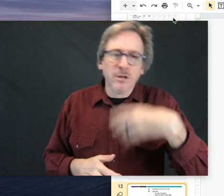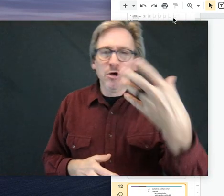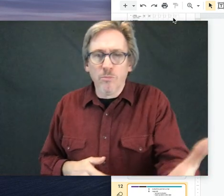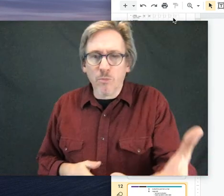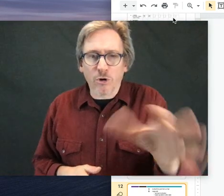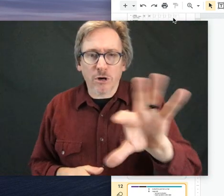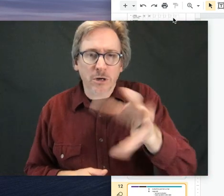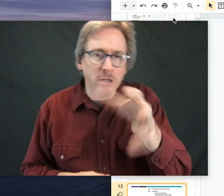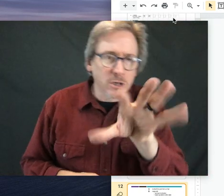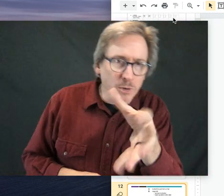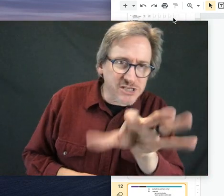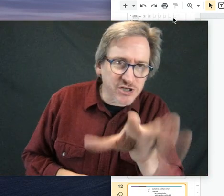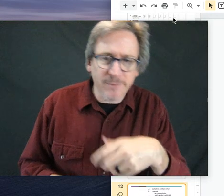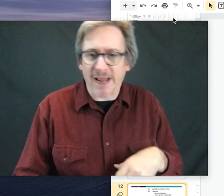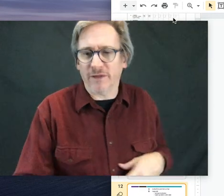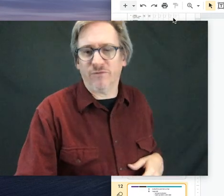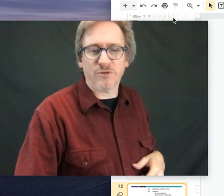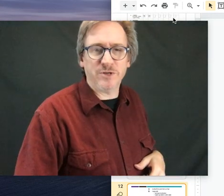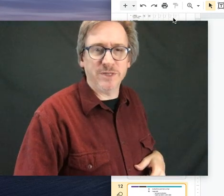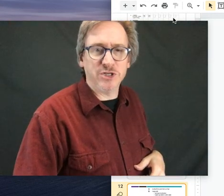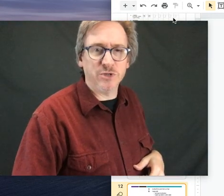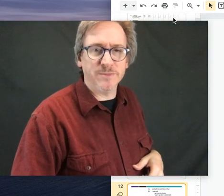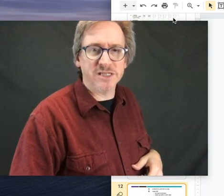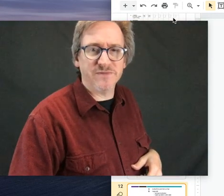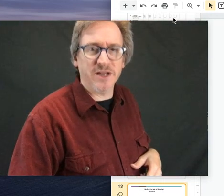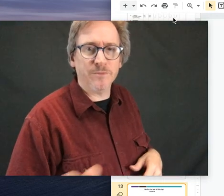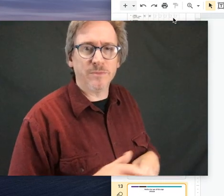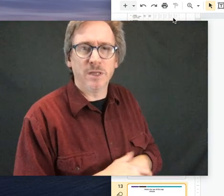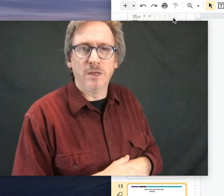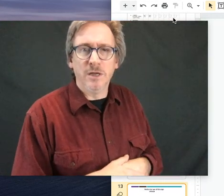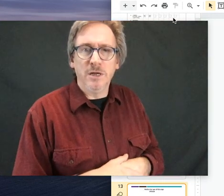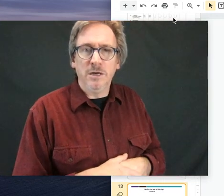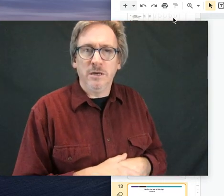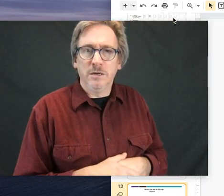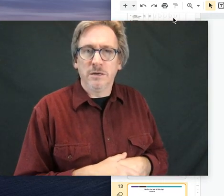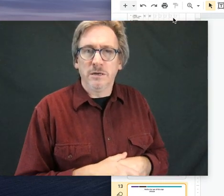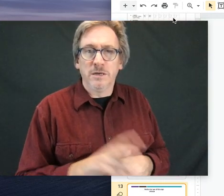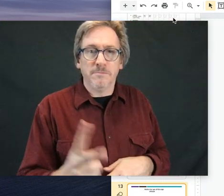again, more questioning back and forth between the two of them in this video.